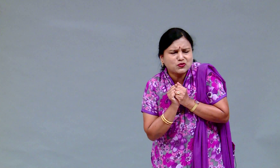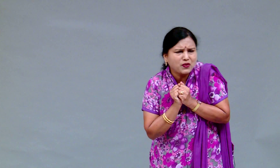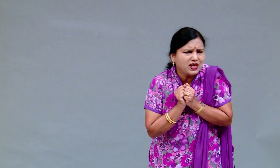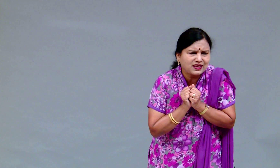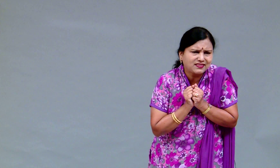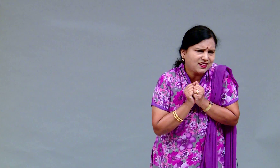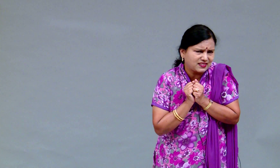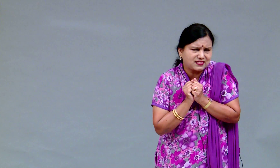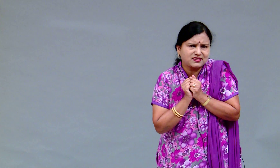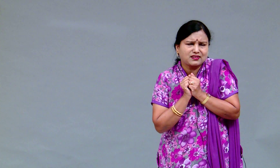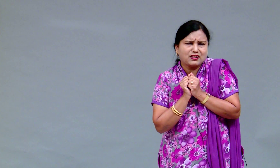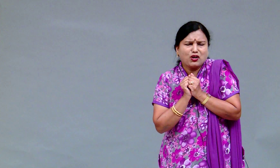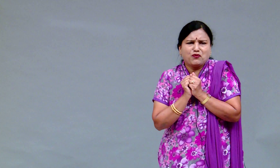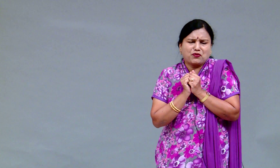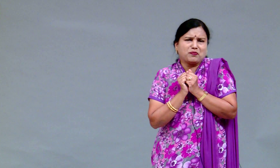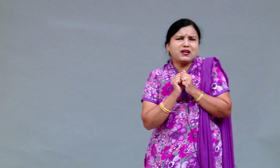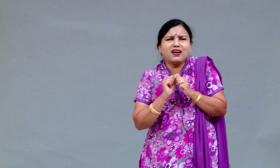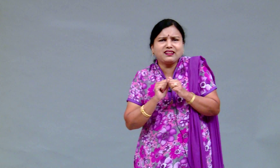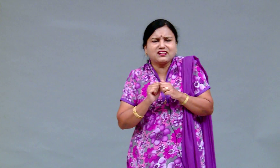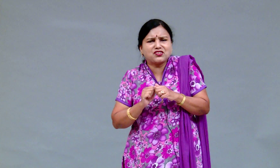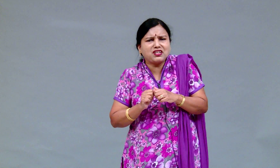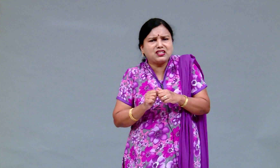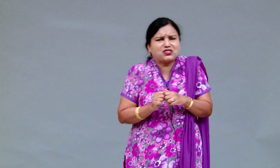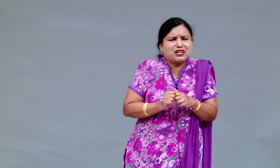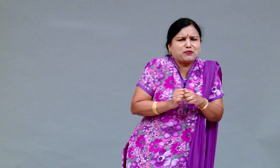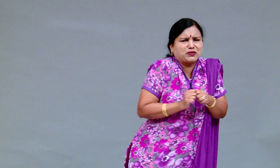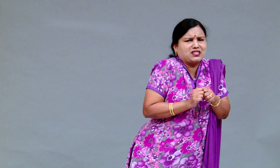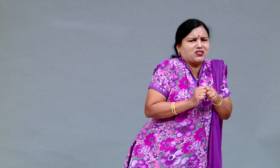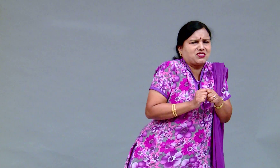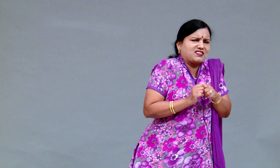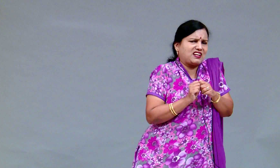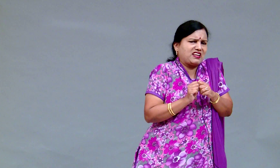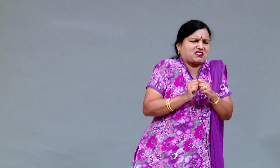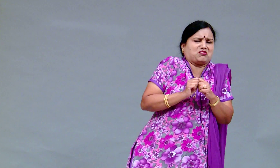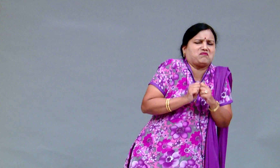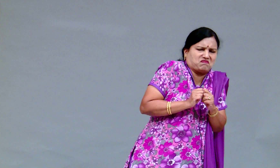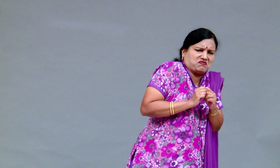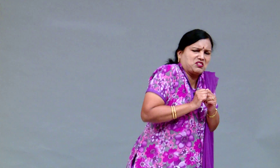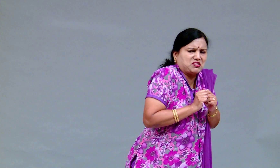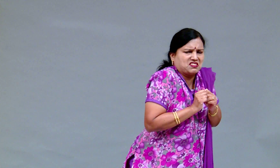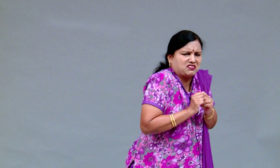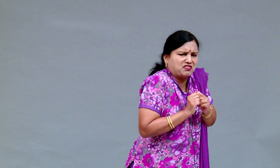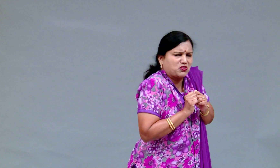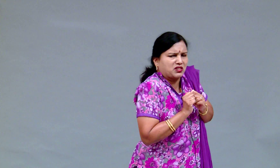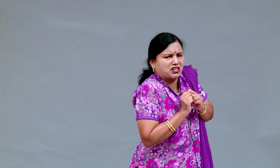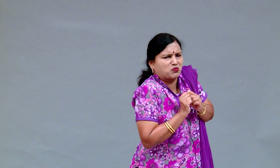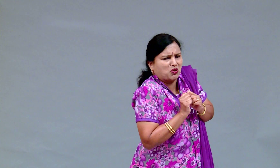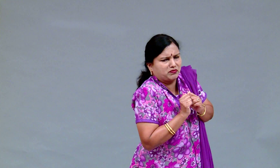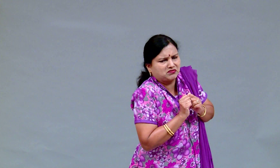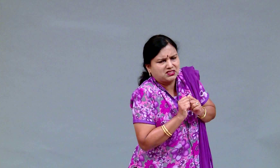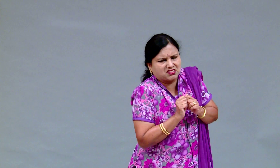way and that. From behind the tree, he tried putting out his legs. Maybe his feet will get warm.